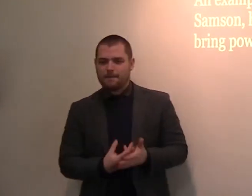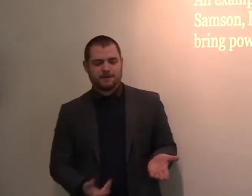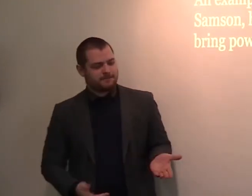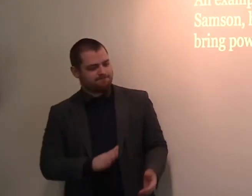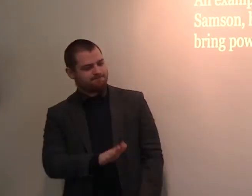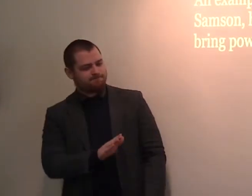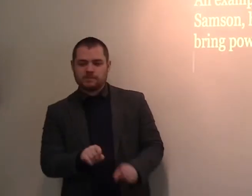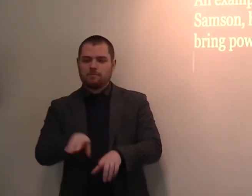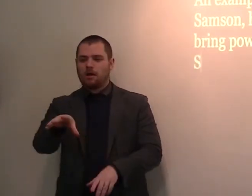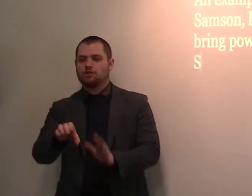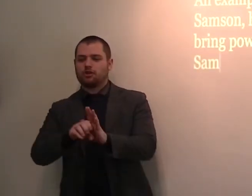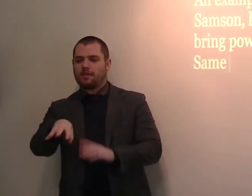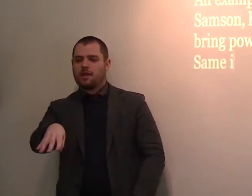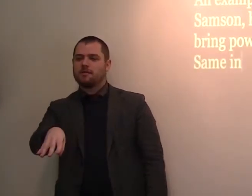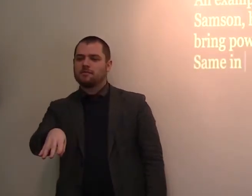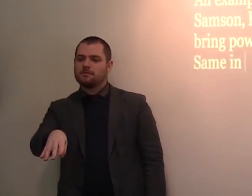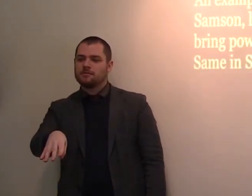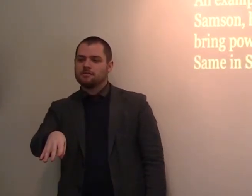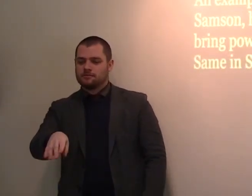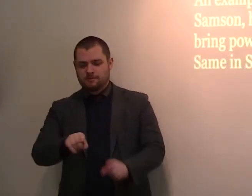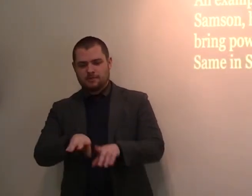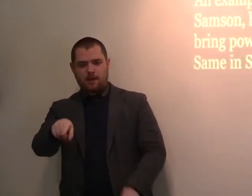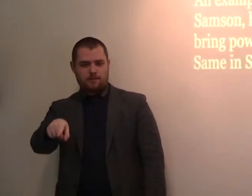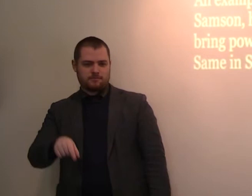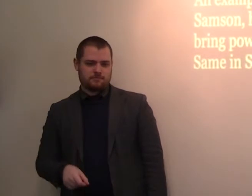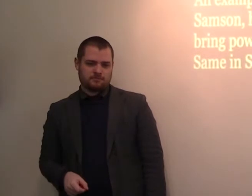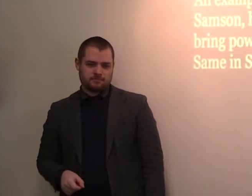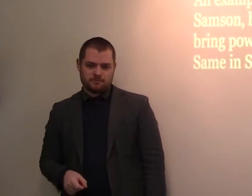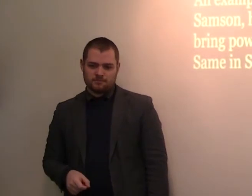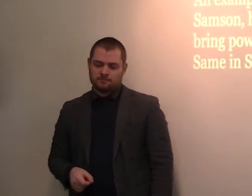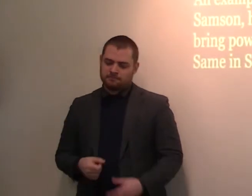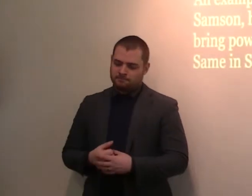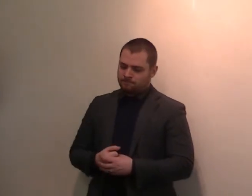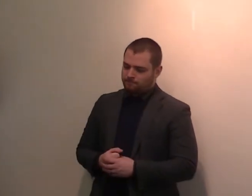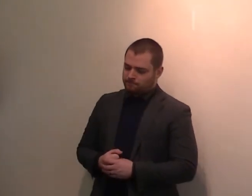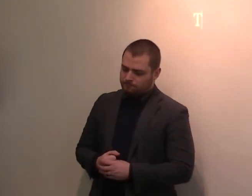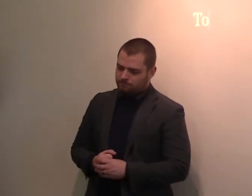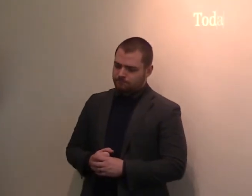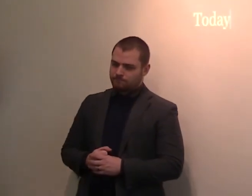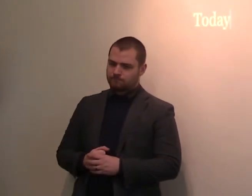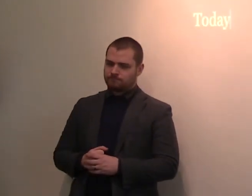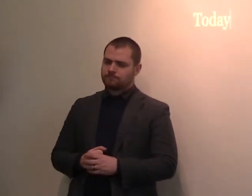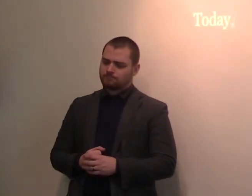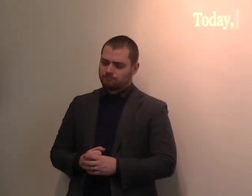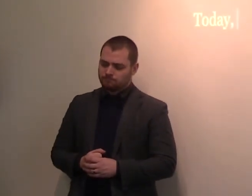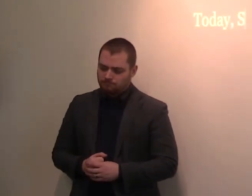today, the city of Sardis is just a hamlet. Only a shadow of its